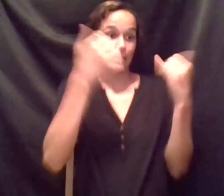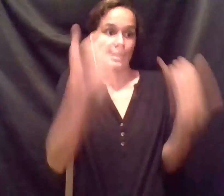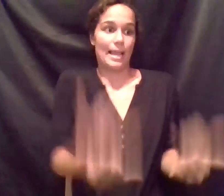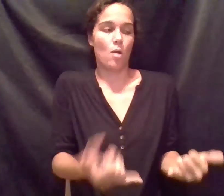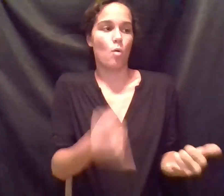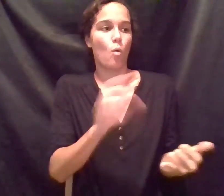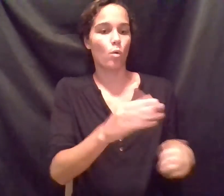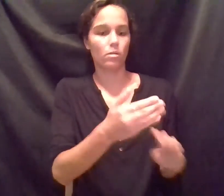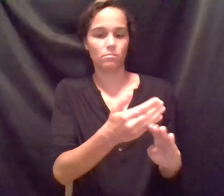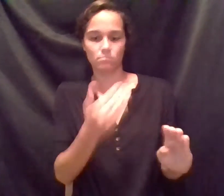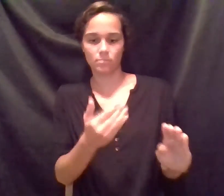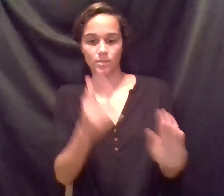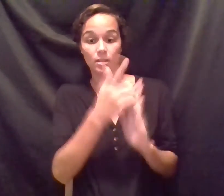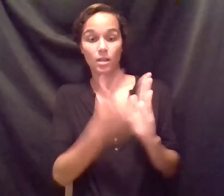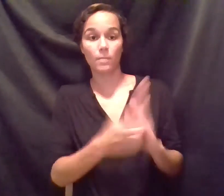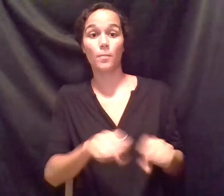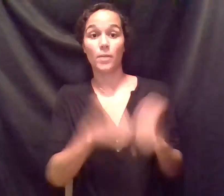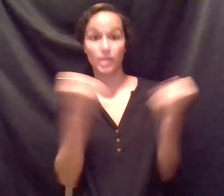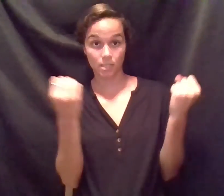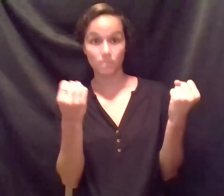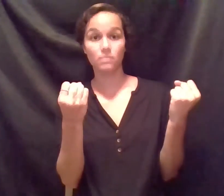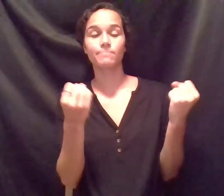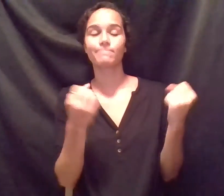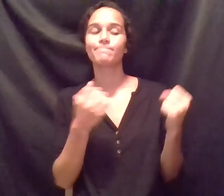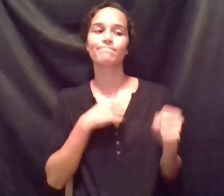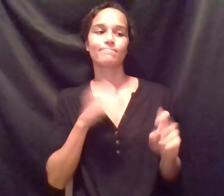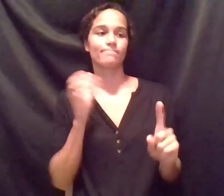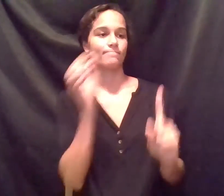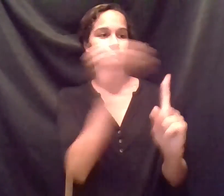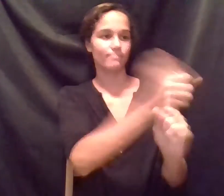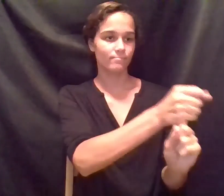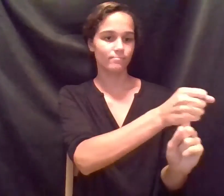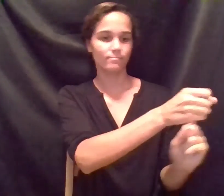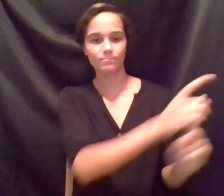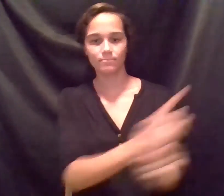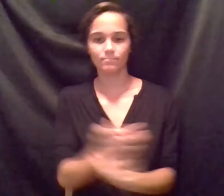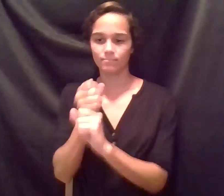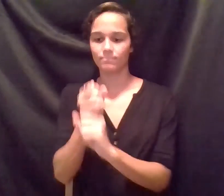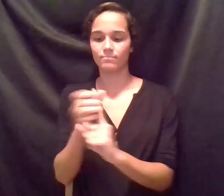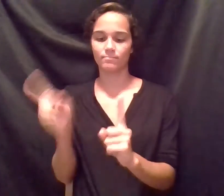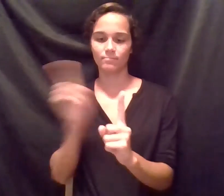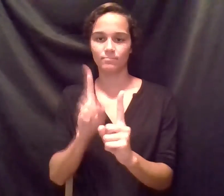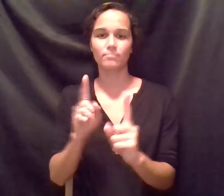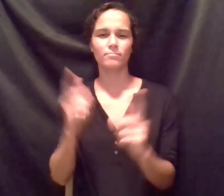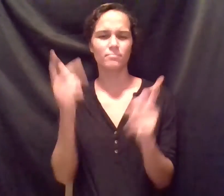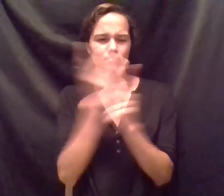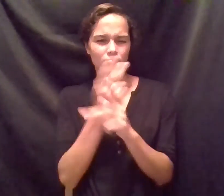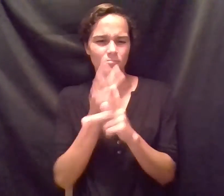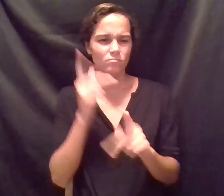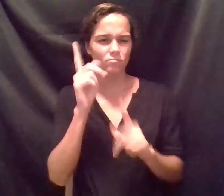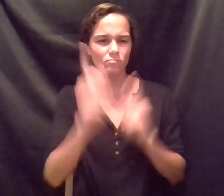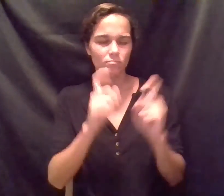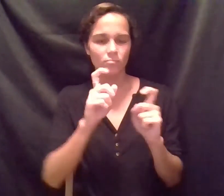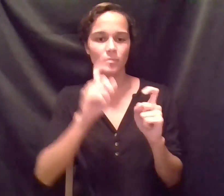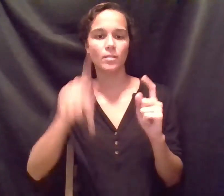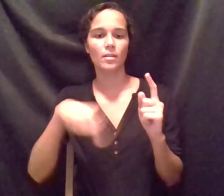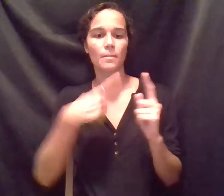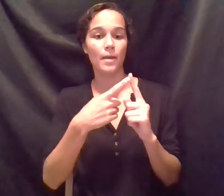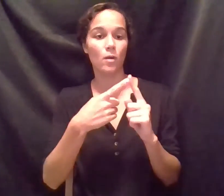can detain you to figure some stuff out. 100% constitutional. That's the way it's supposed to be. It has